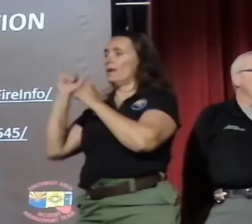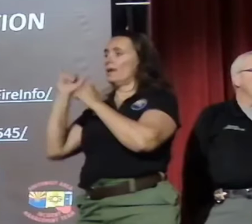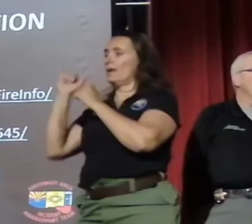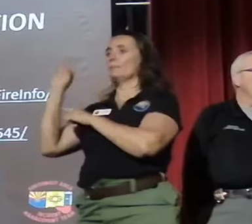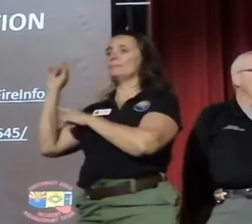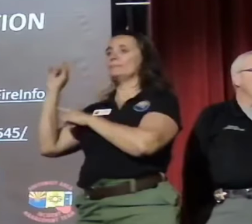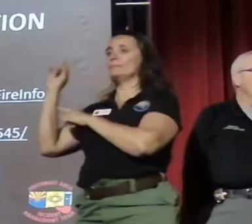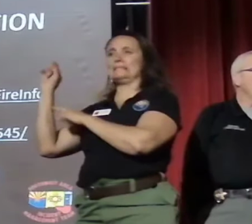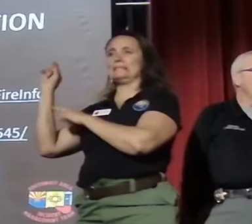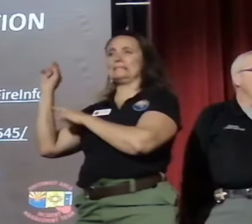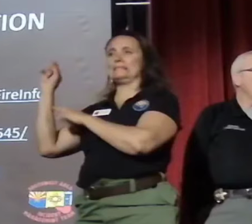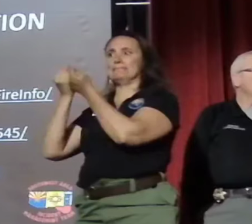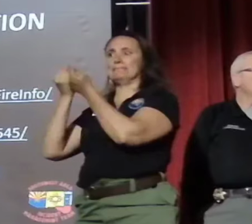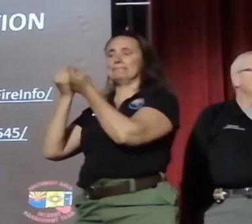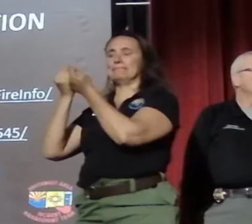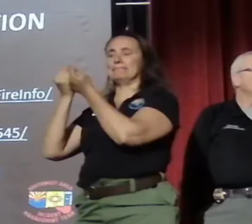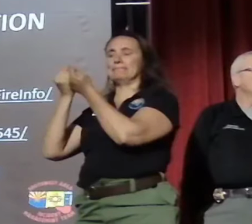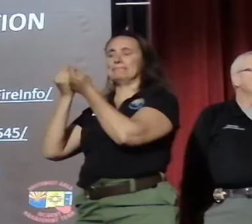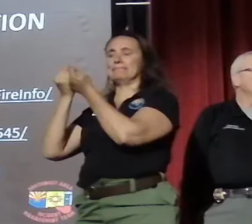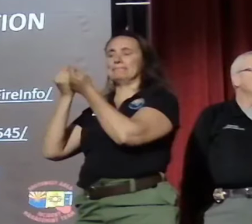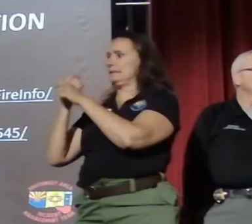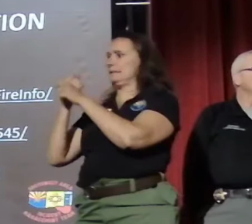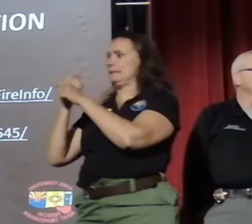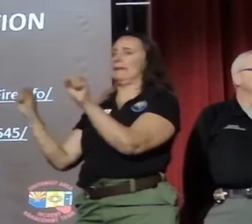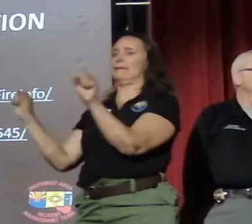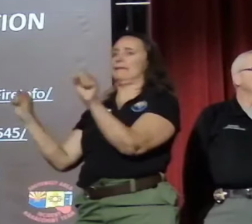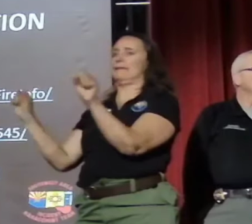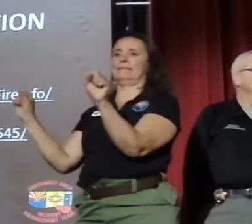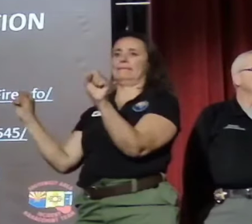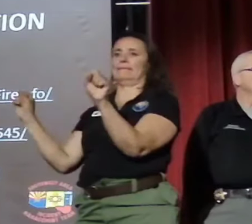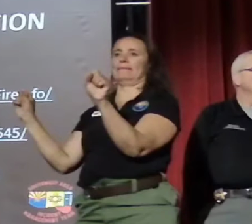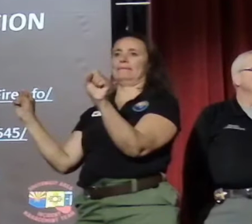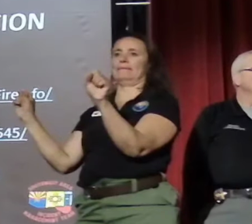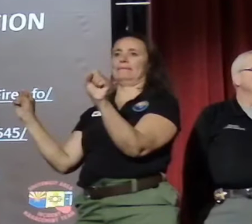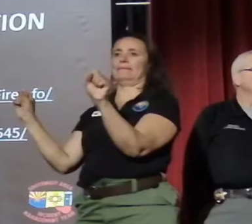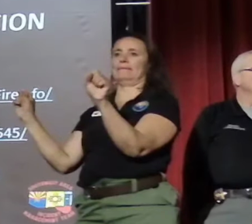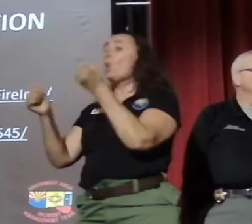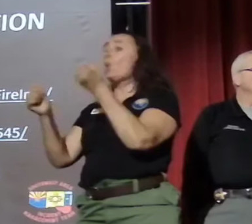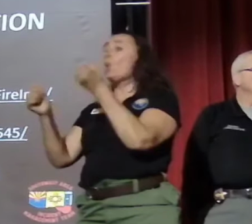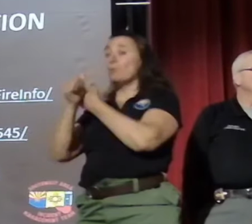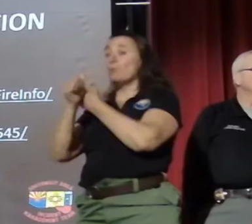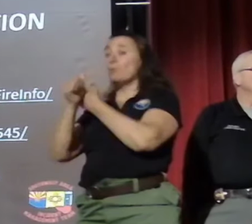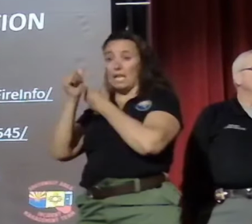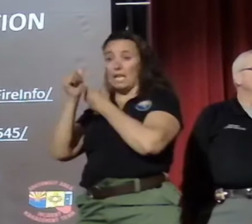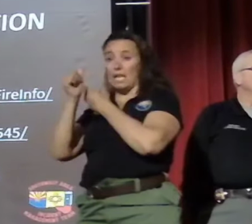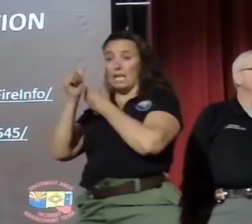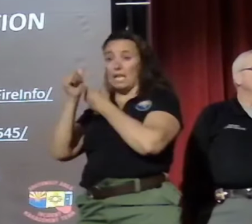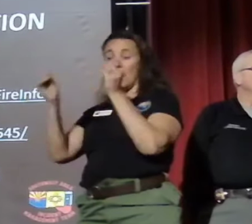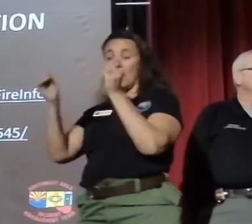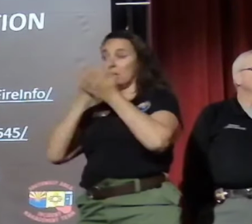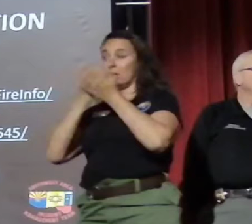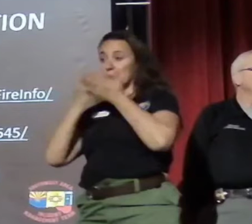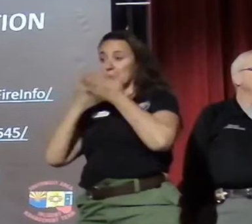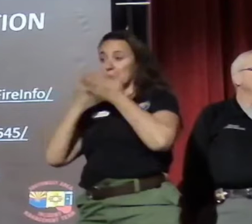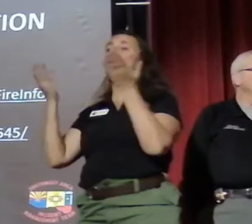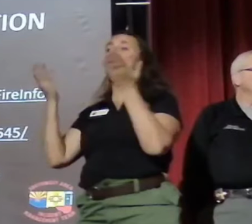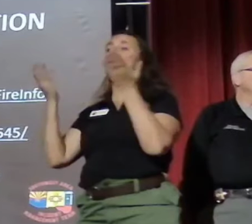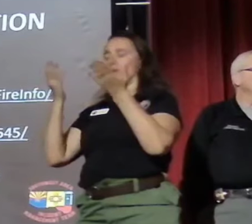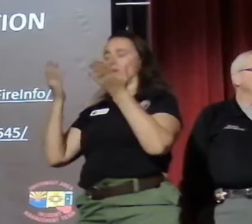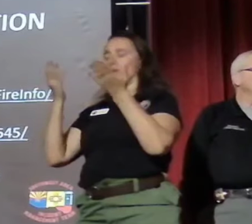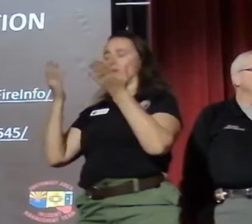feel it is safe enough and there's no threat that it's going to get into the communities, we will get you back in as soon as we